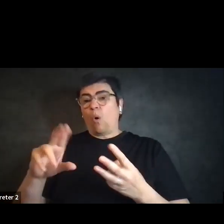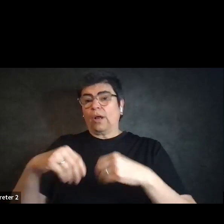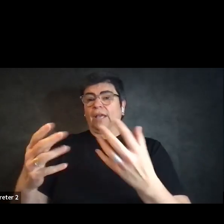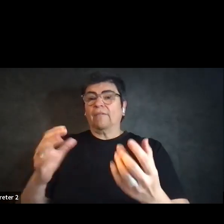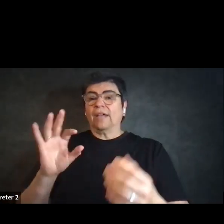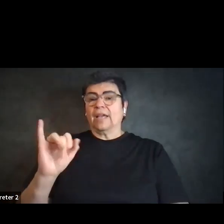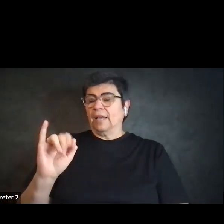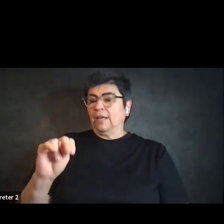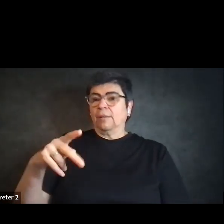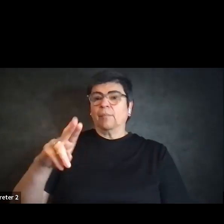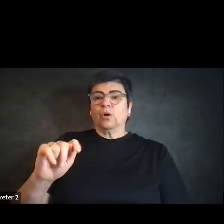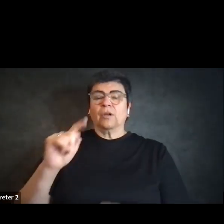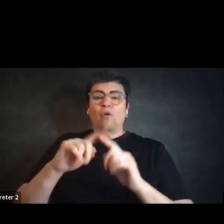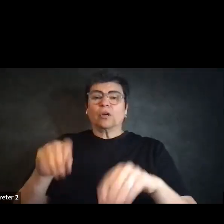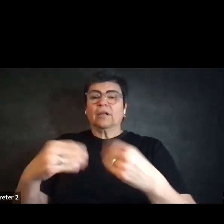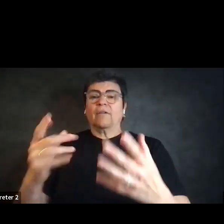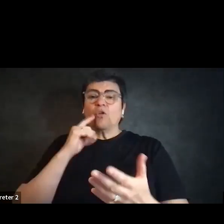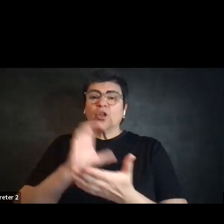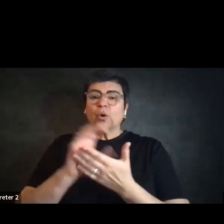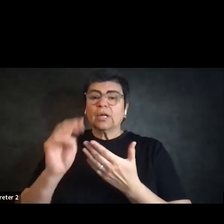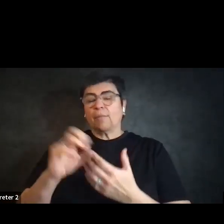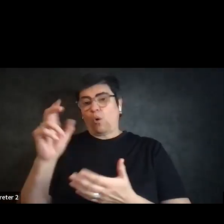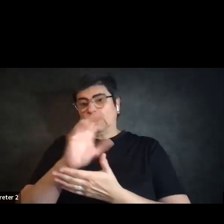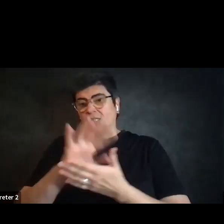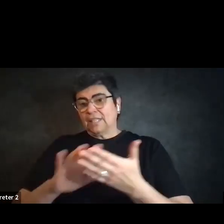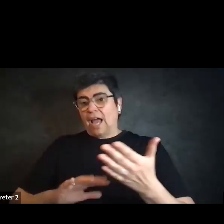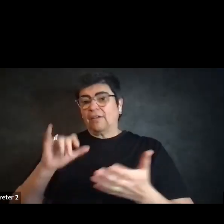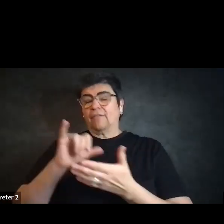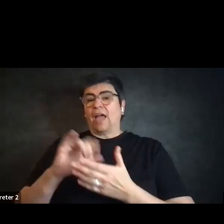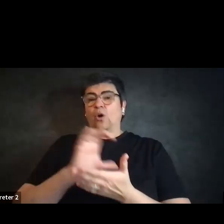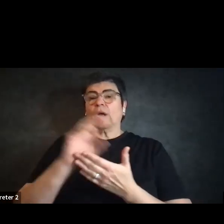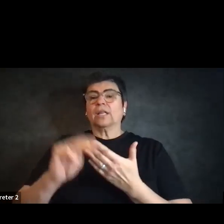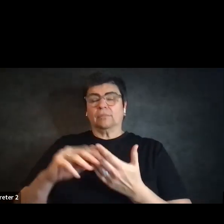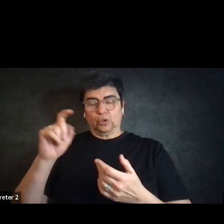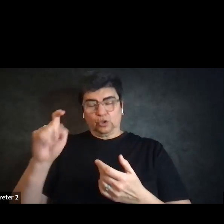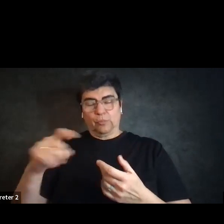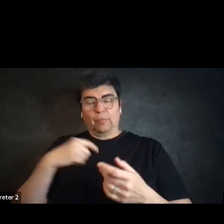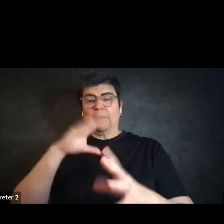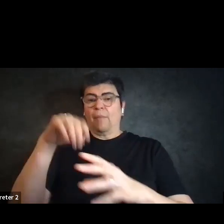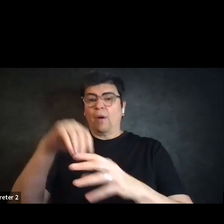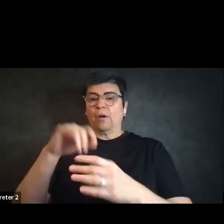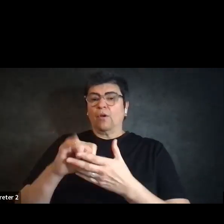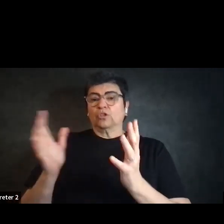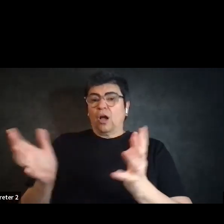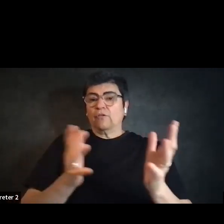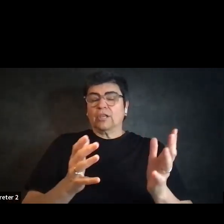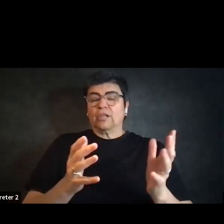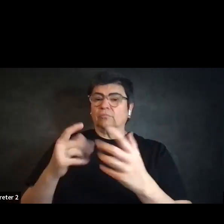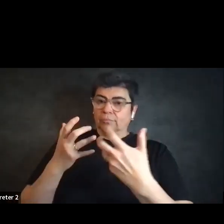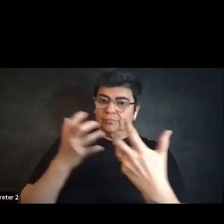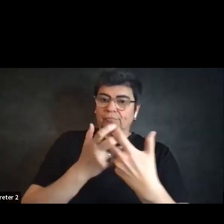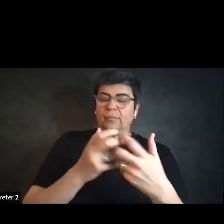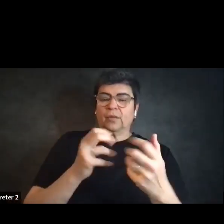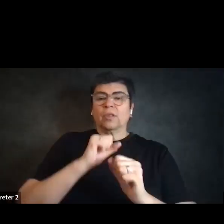in the delivery of the curriculum or in the design of the curriculum. They should be part of these conversations in line with